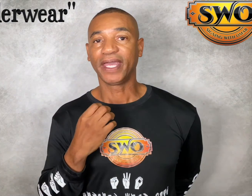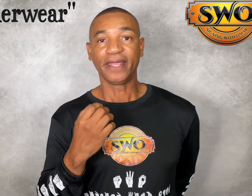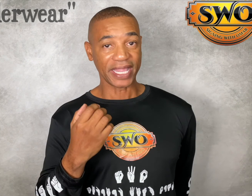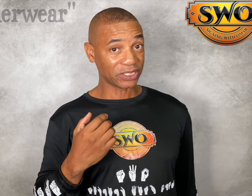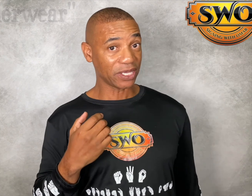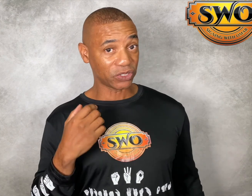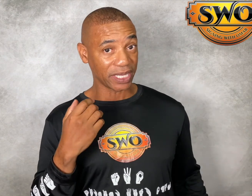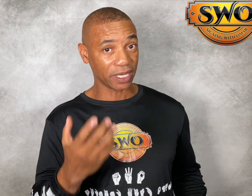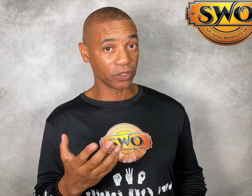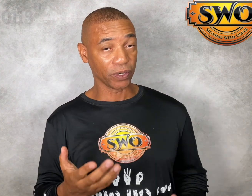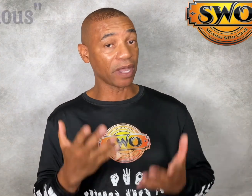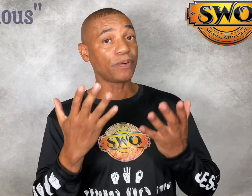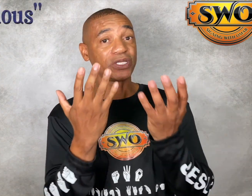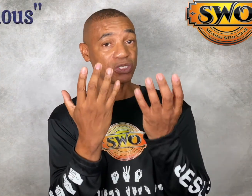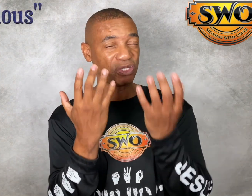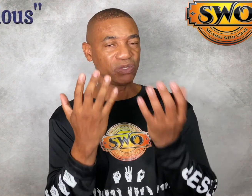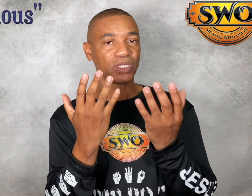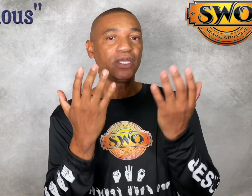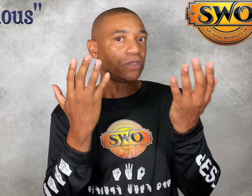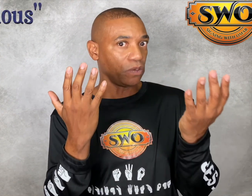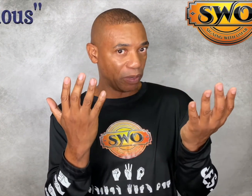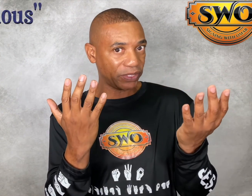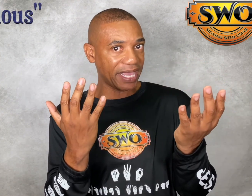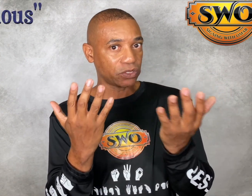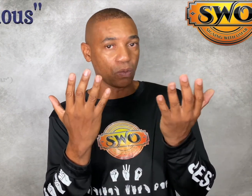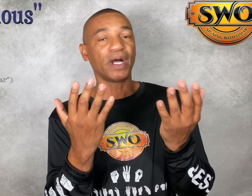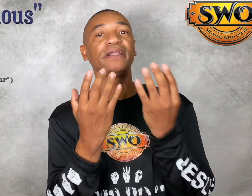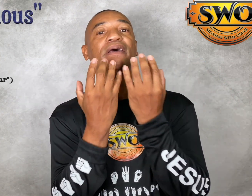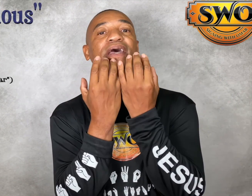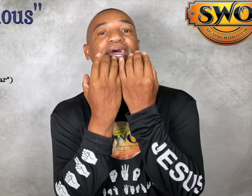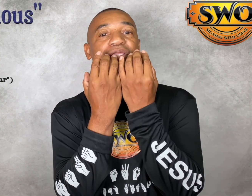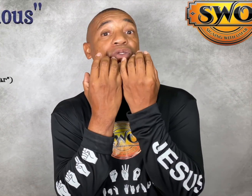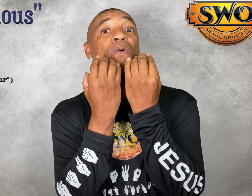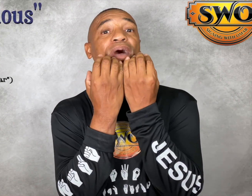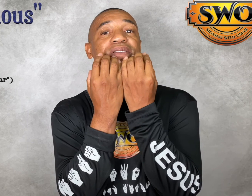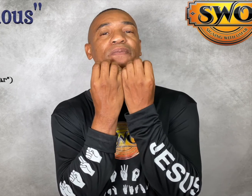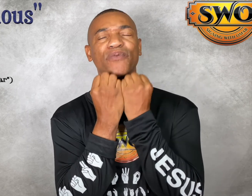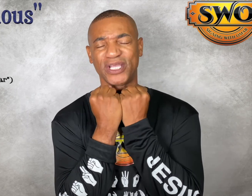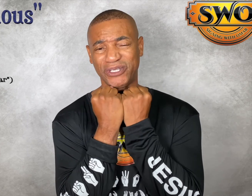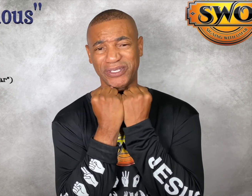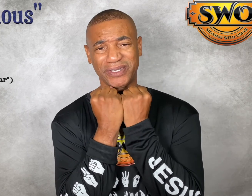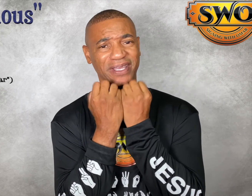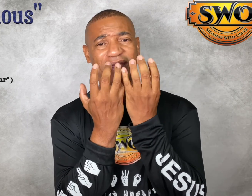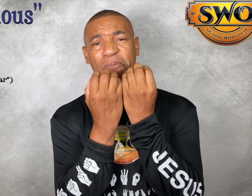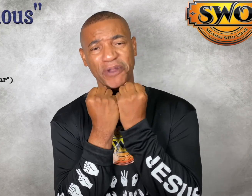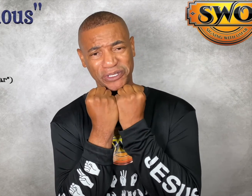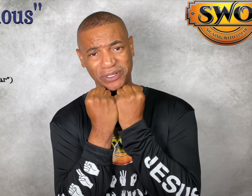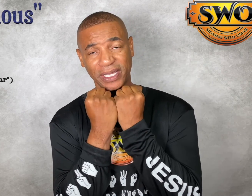That is how you sign underwear. Now, precious, you can do both hands or one, and you do it once. Precious. And